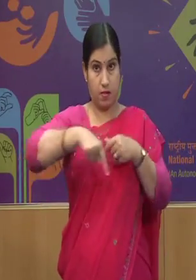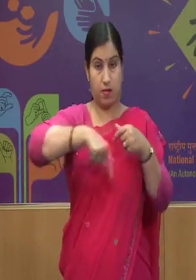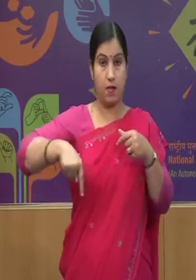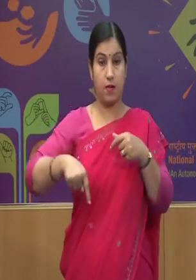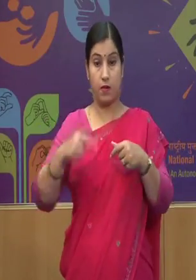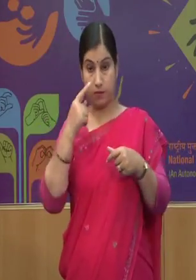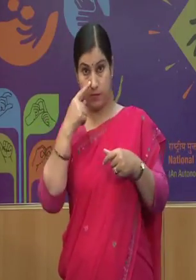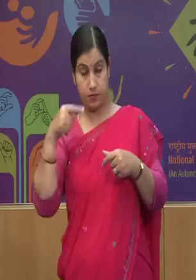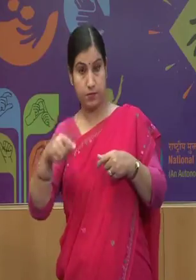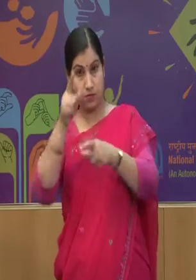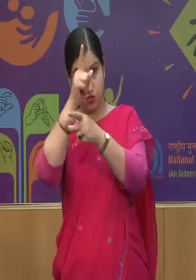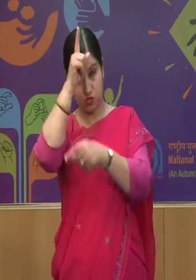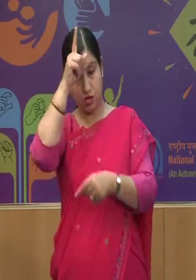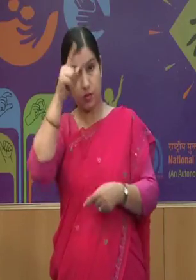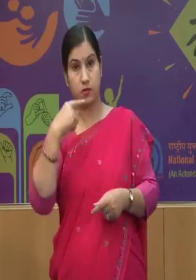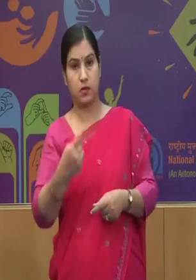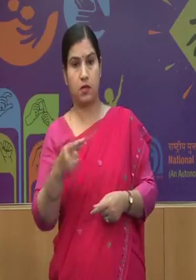she declared war against Russia